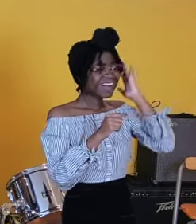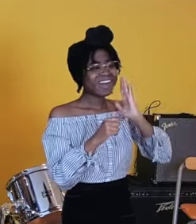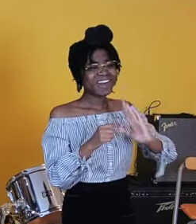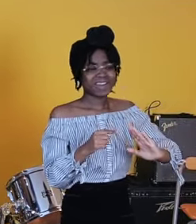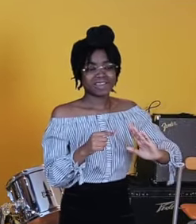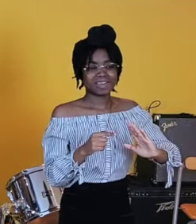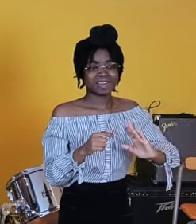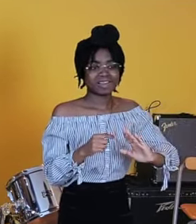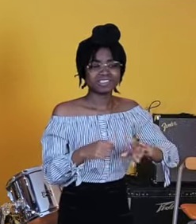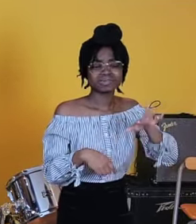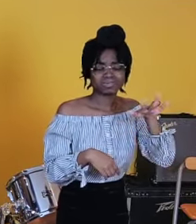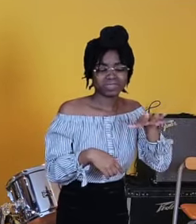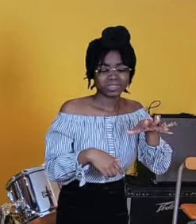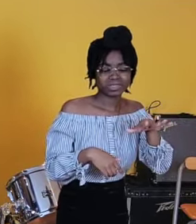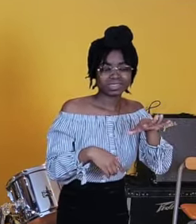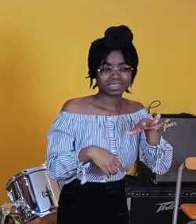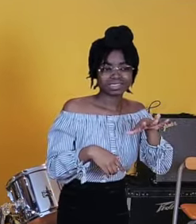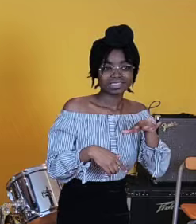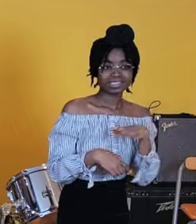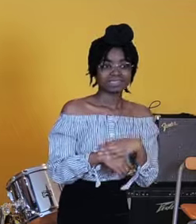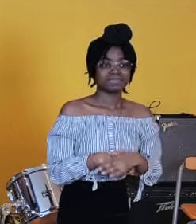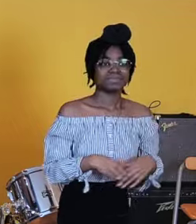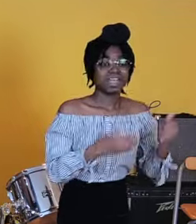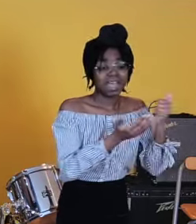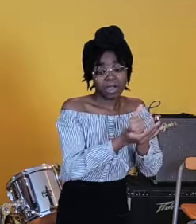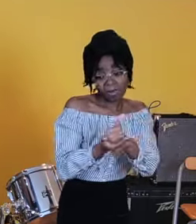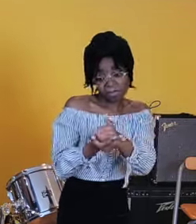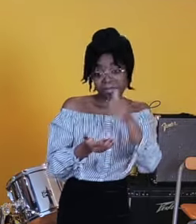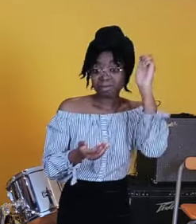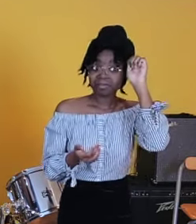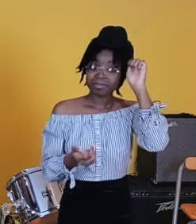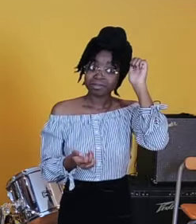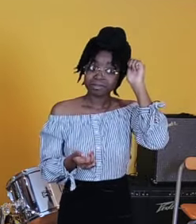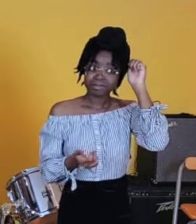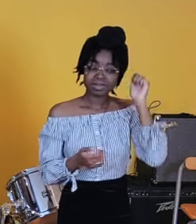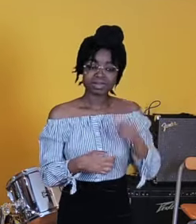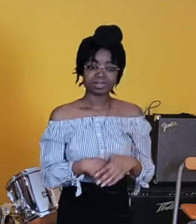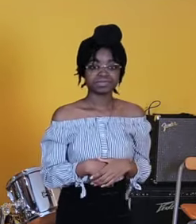After all, Adam was the father of all mankind, yet he was never a